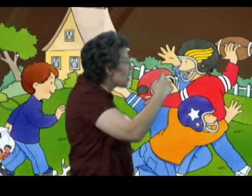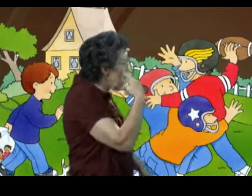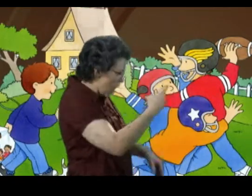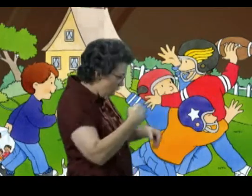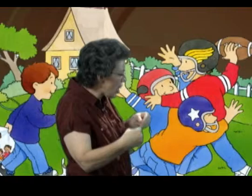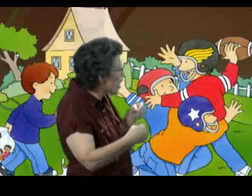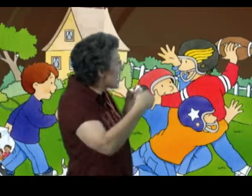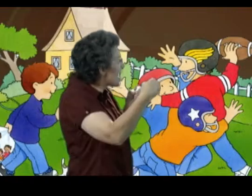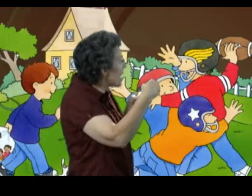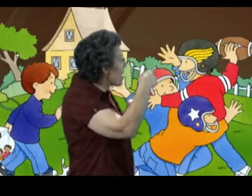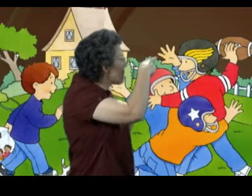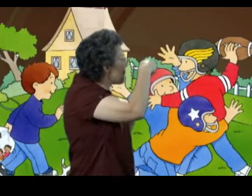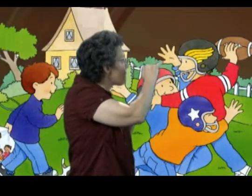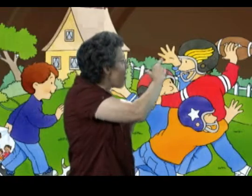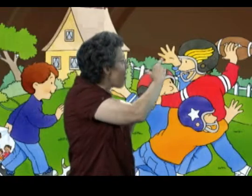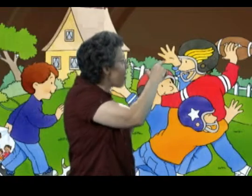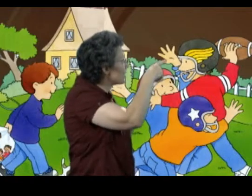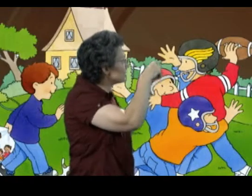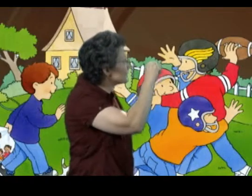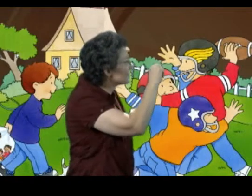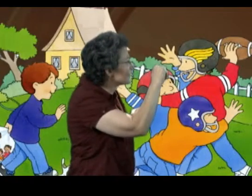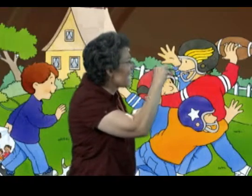"Sam, Paul," Fred said, "look!"